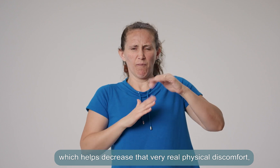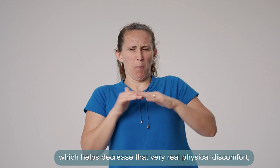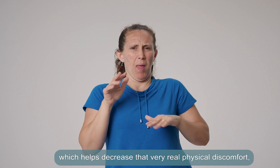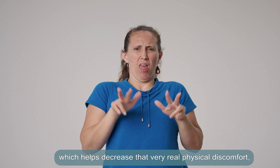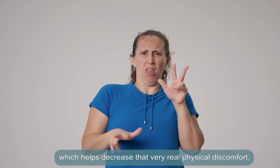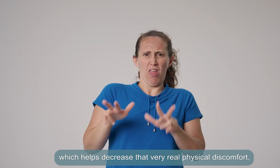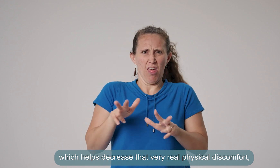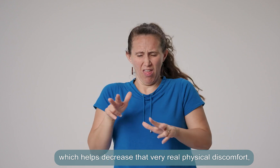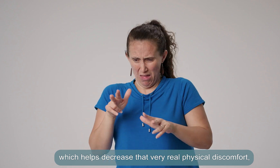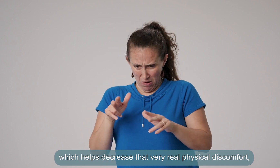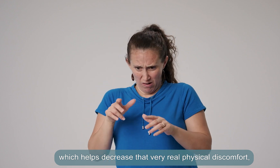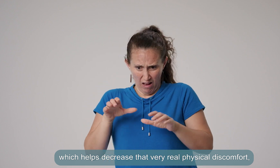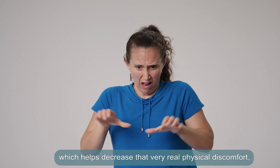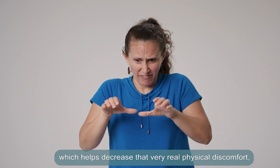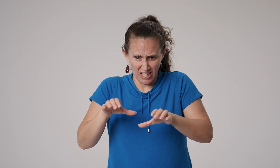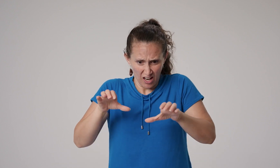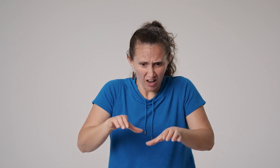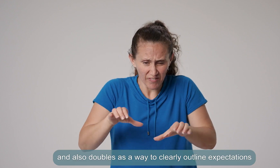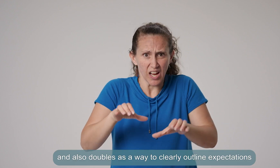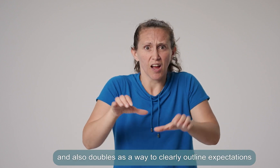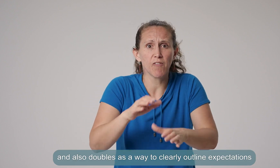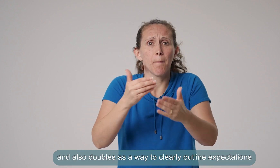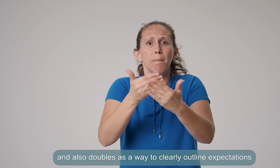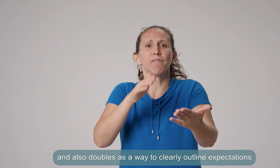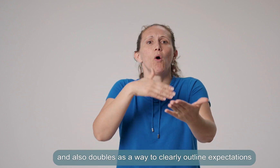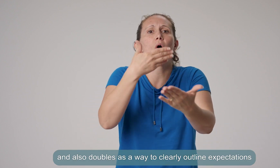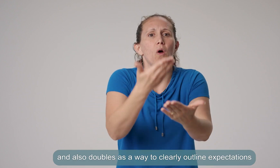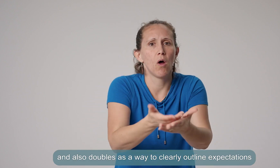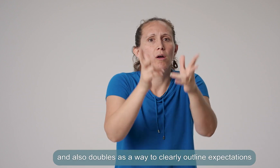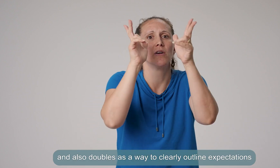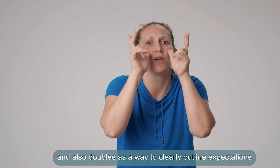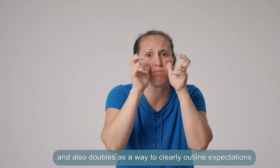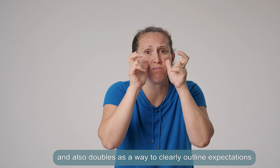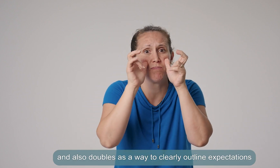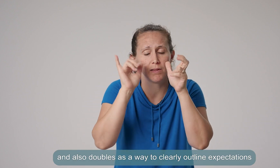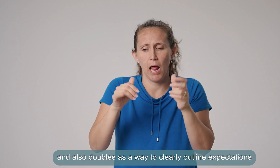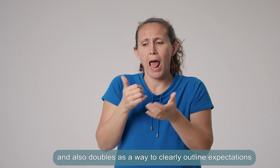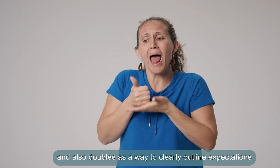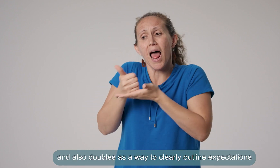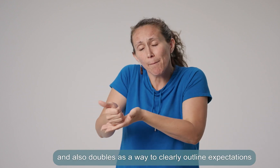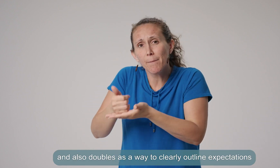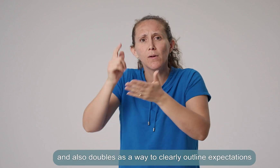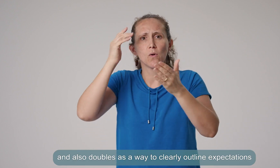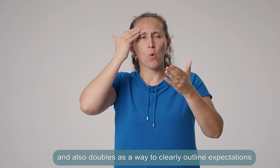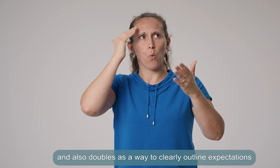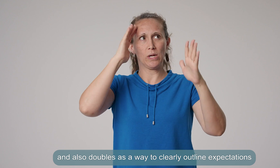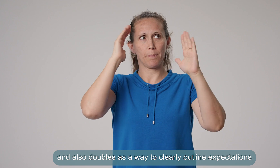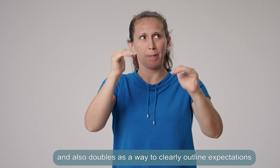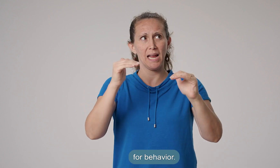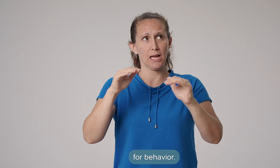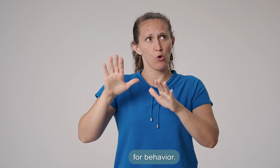very real physical discomfort, and also doubles as a way to clearly outline expectations for